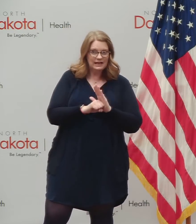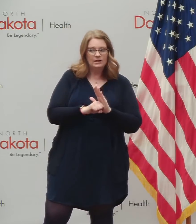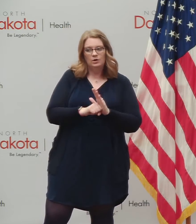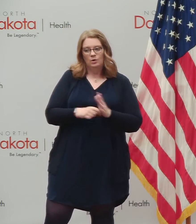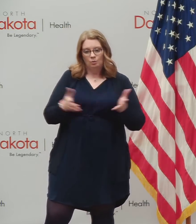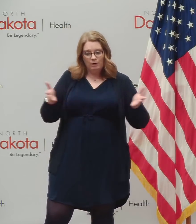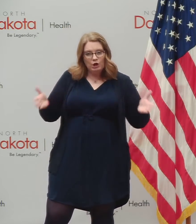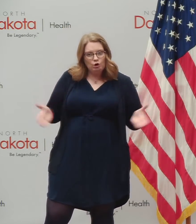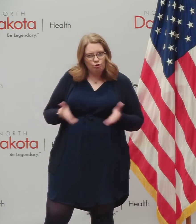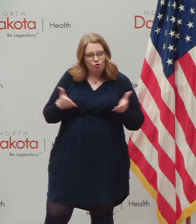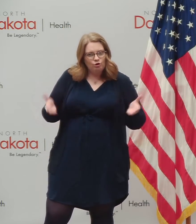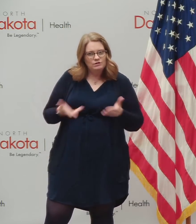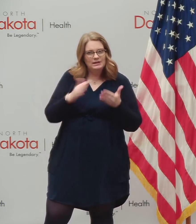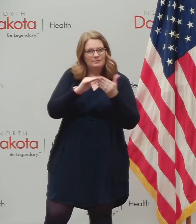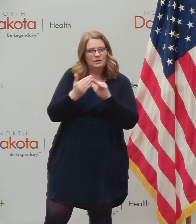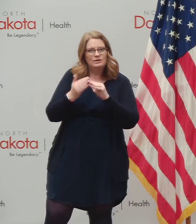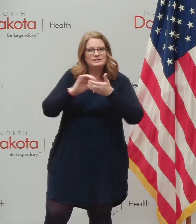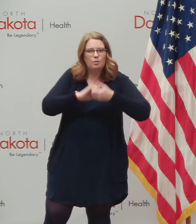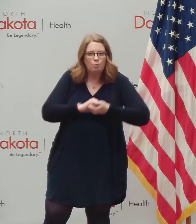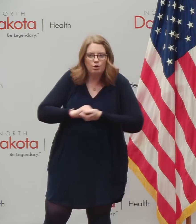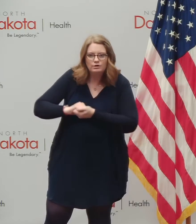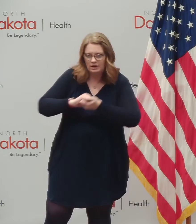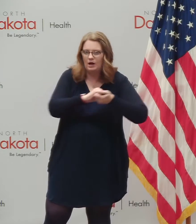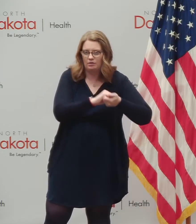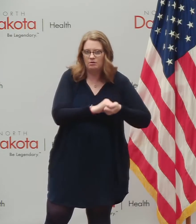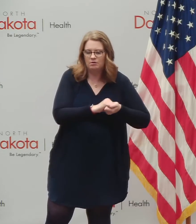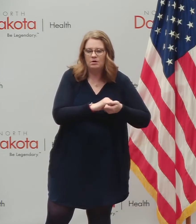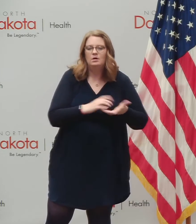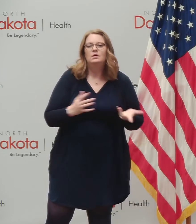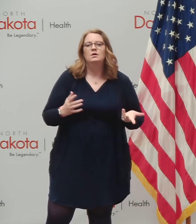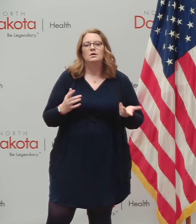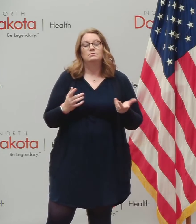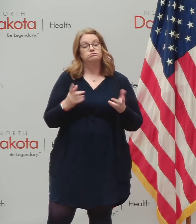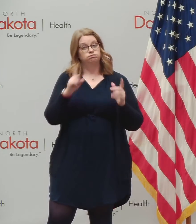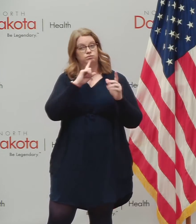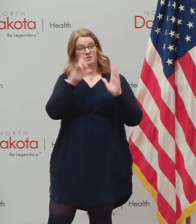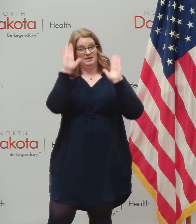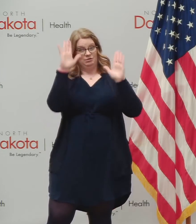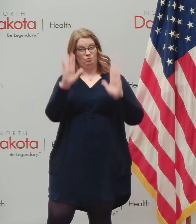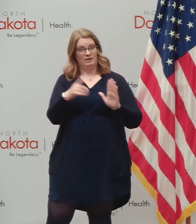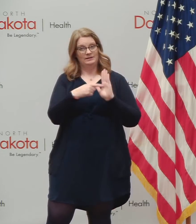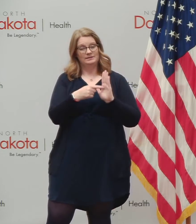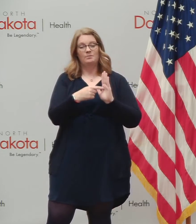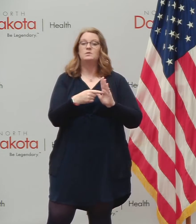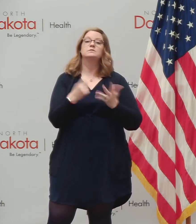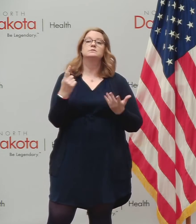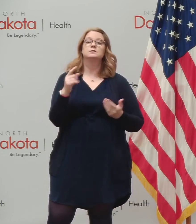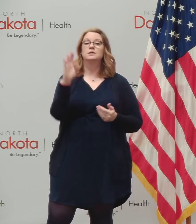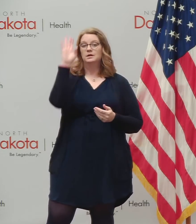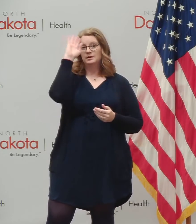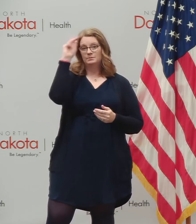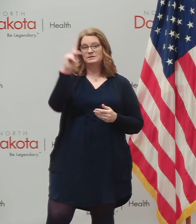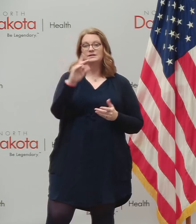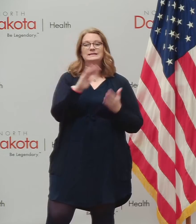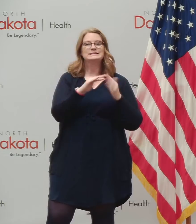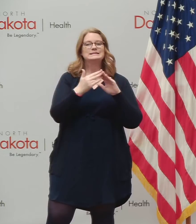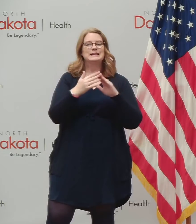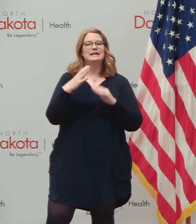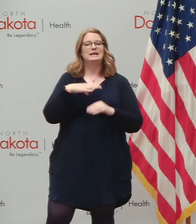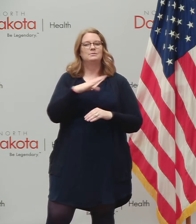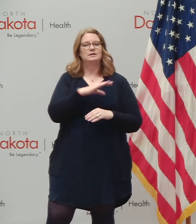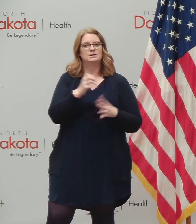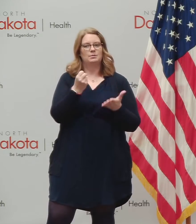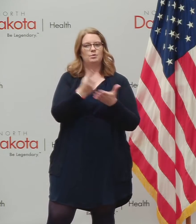incenting communities to work together to slow the spread. There's a number of great examples of that. The Bismarck City Commission approved